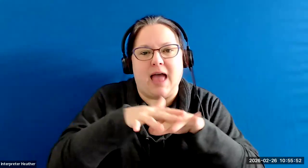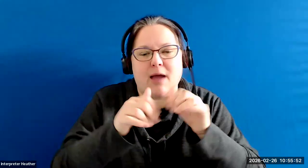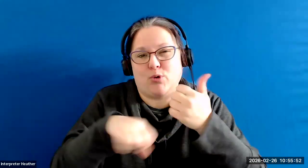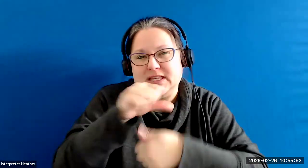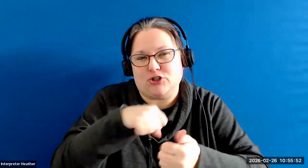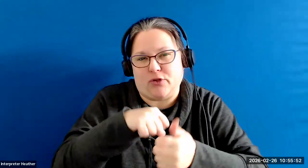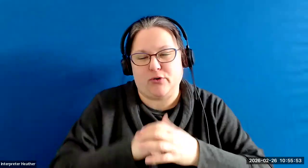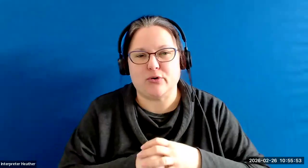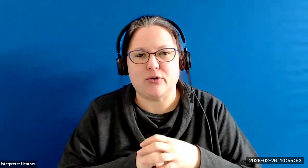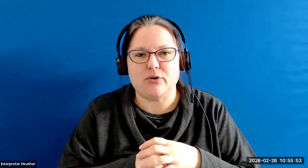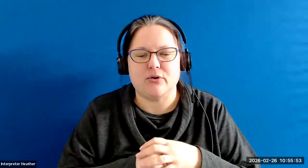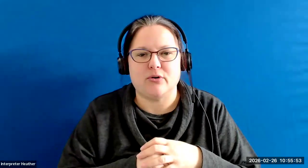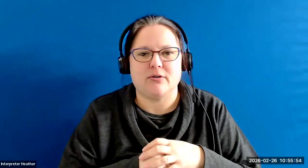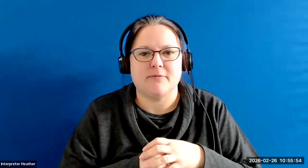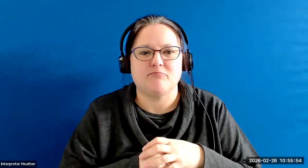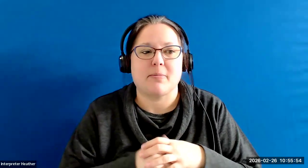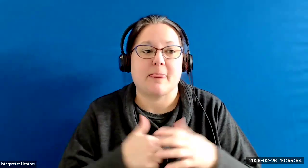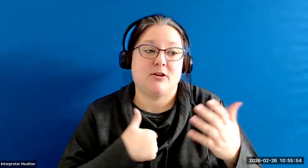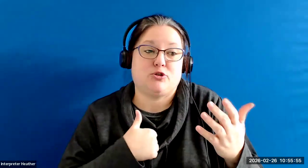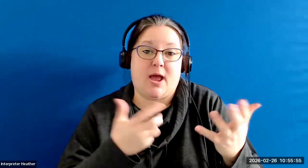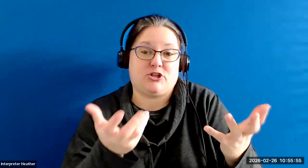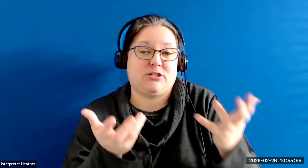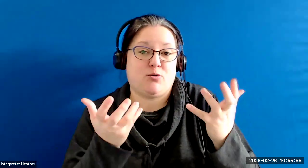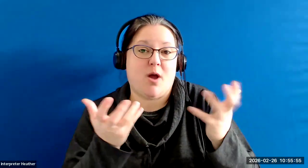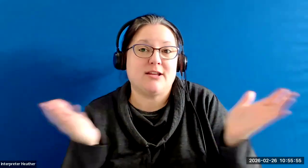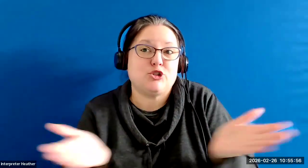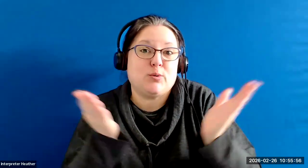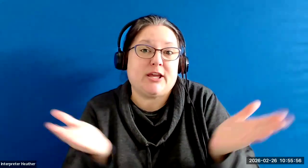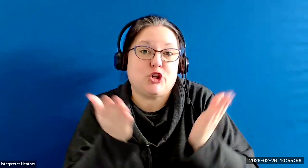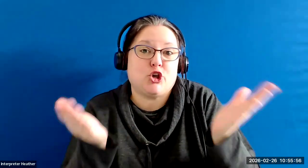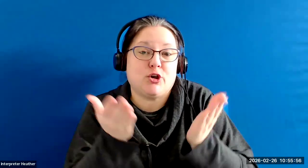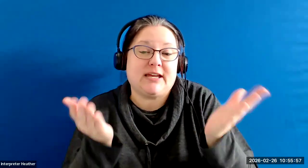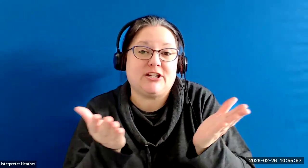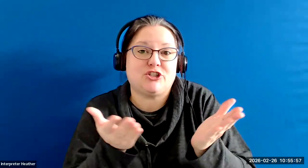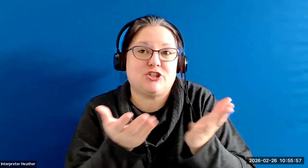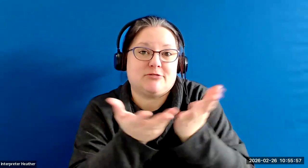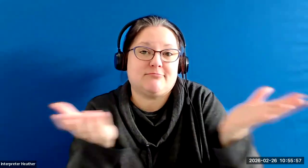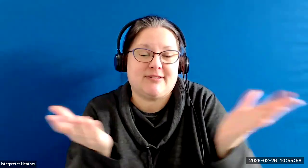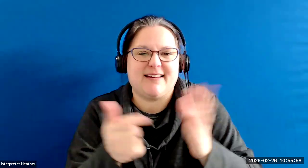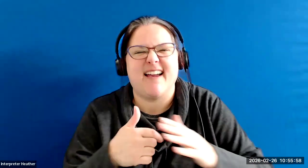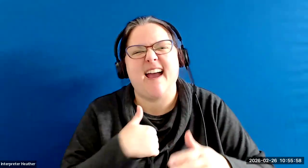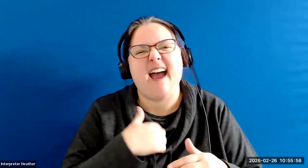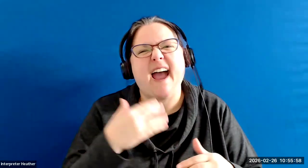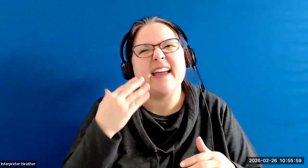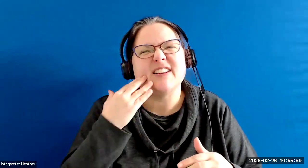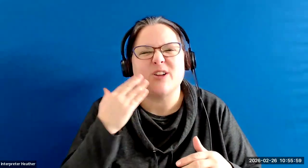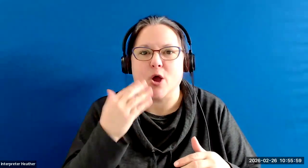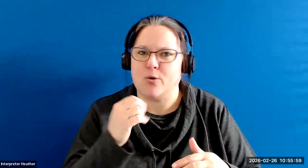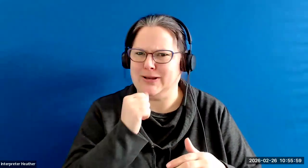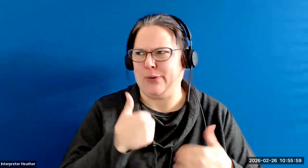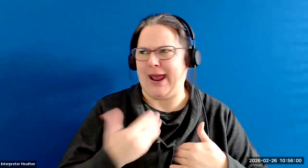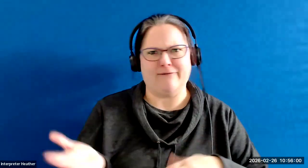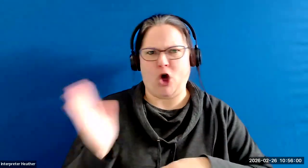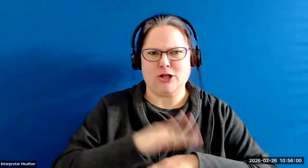Um, so I just wanted to encourage us, as I know we don't have all day